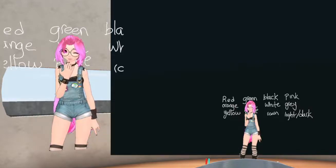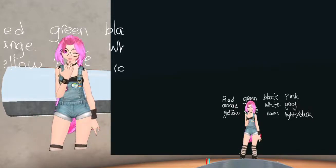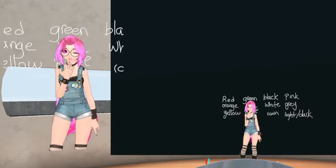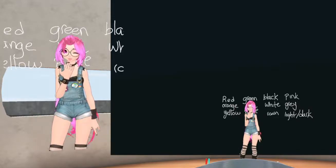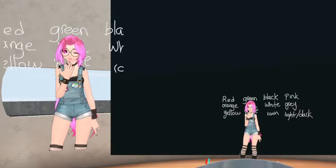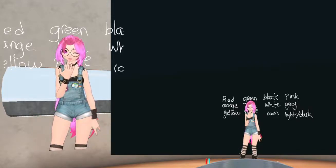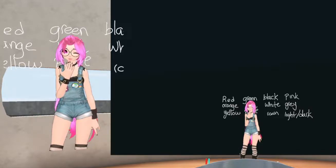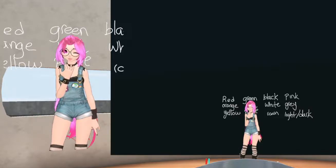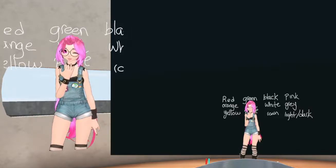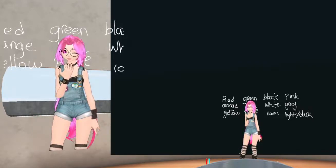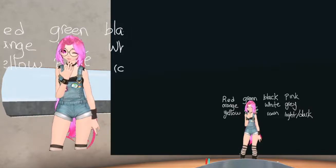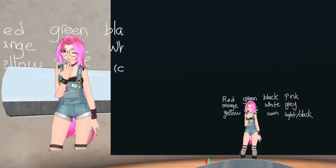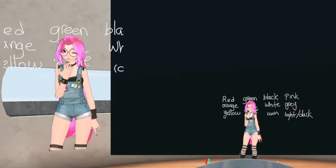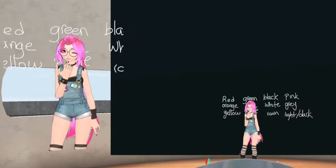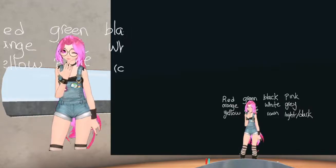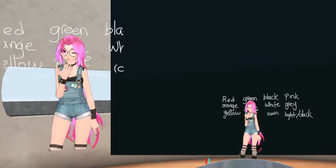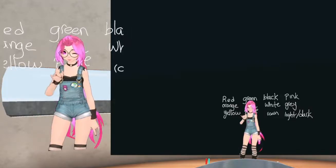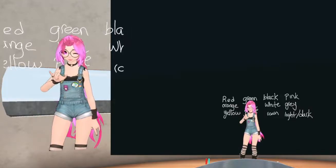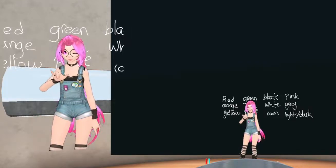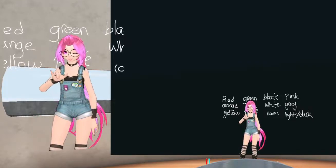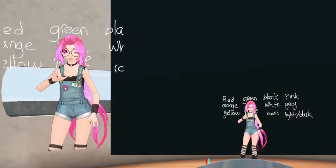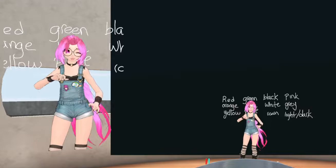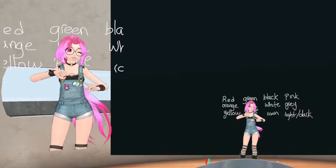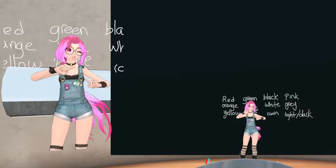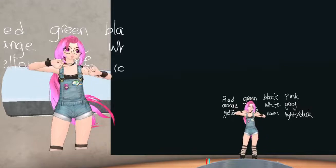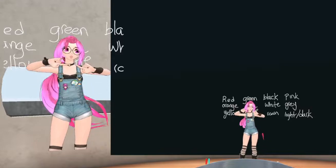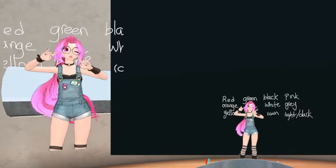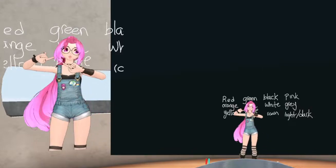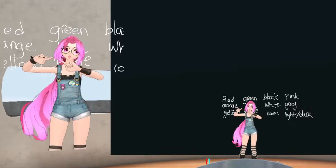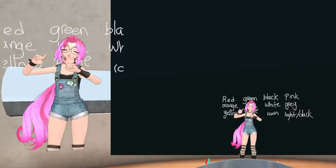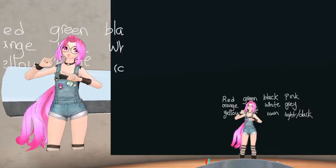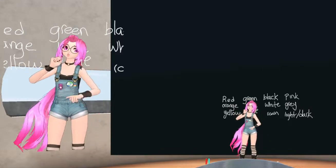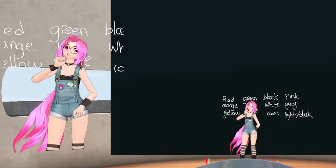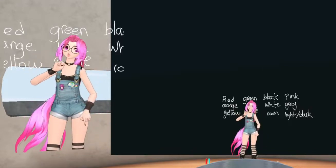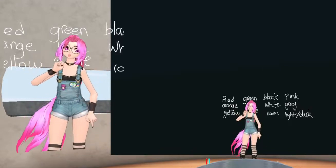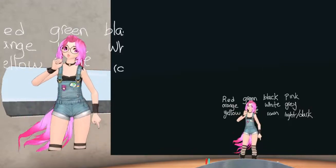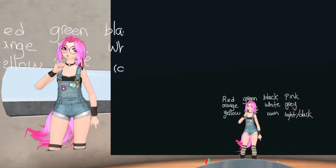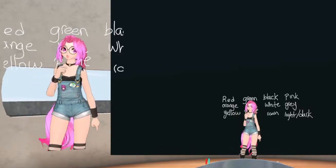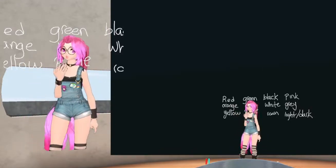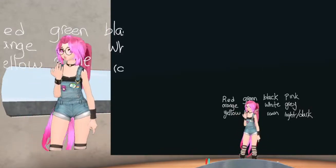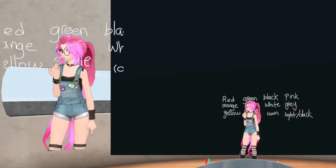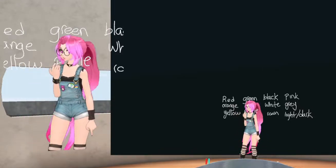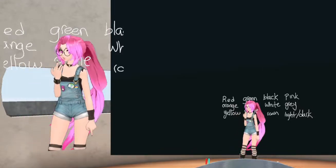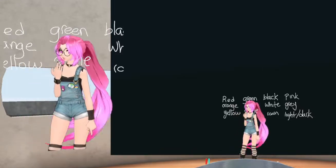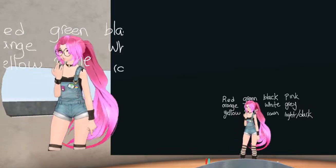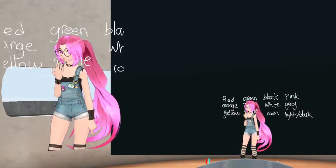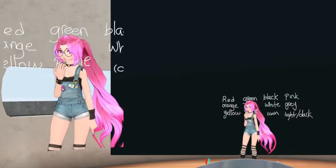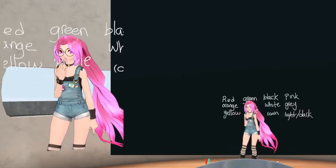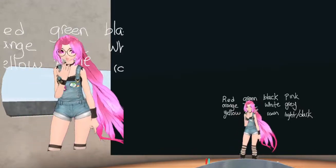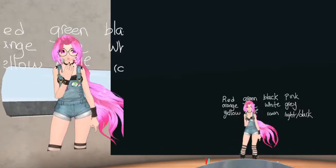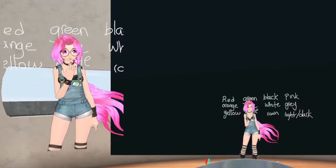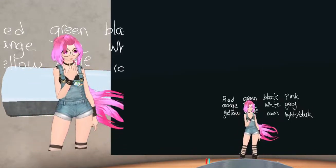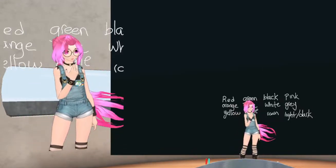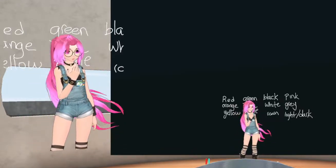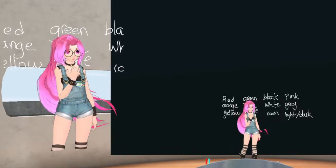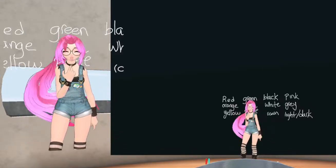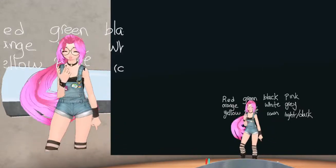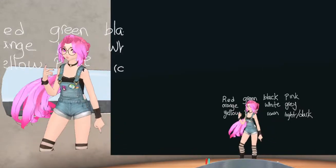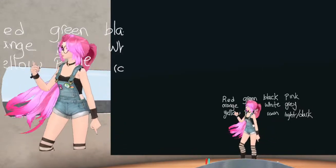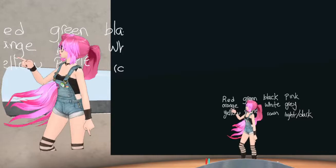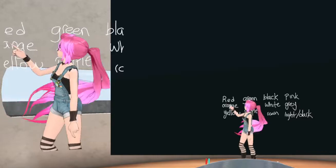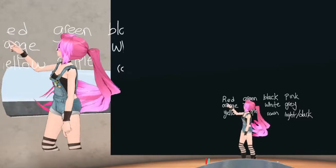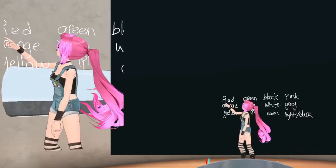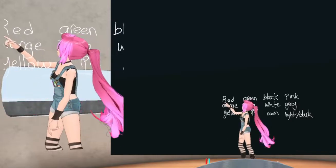your chin area like this. It's just like if you had so many different lip glosses to put on, all these colors. All